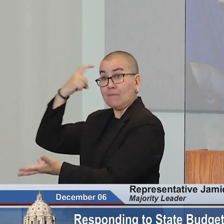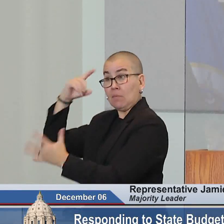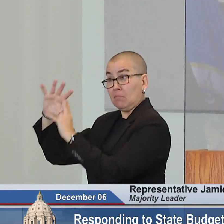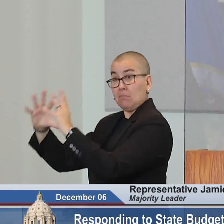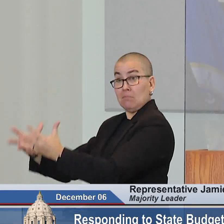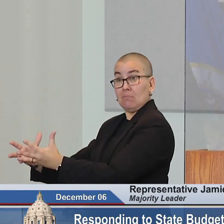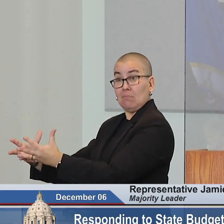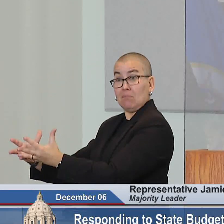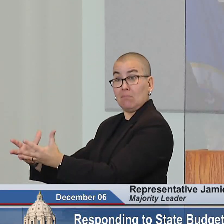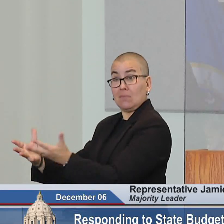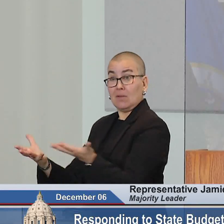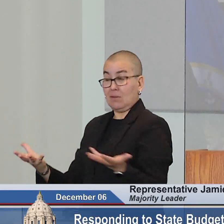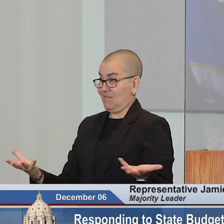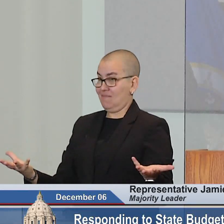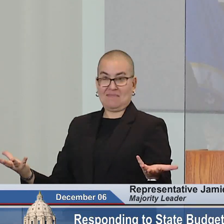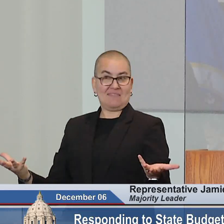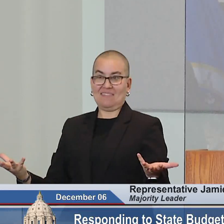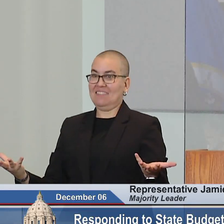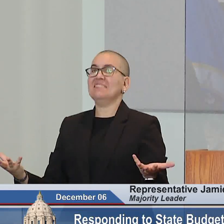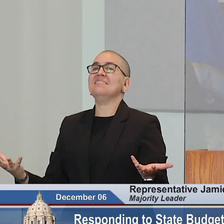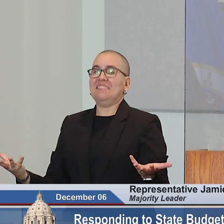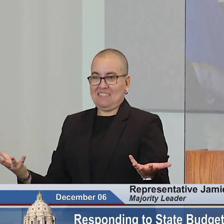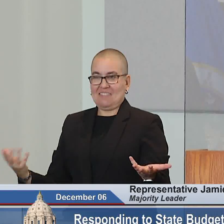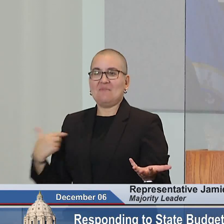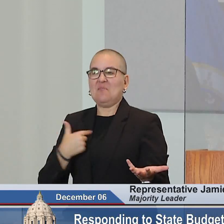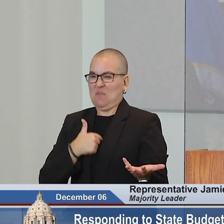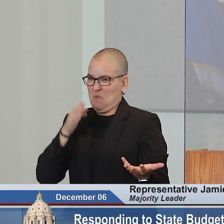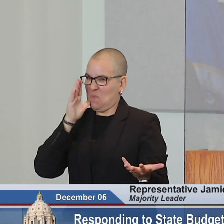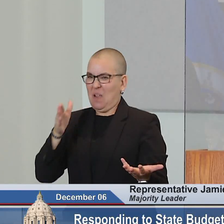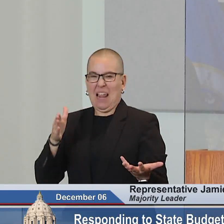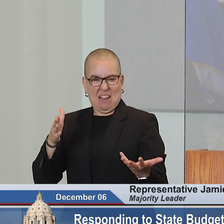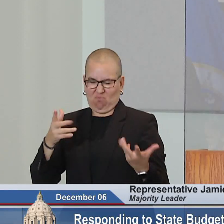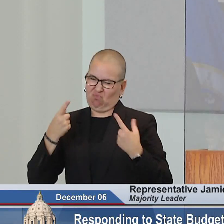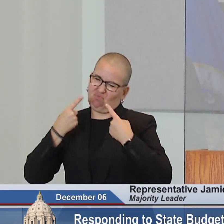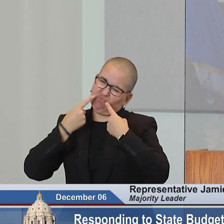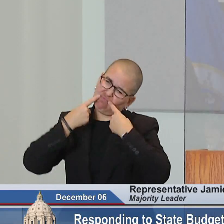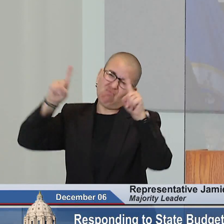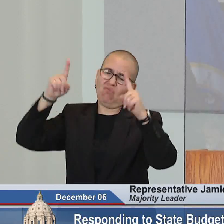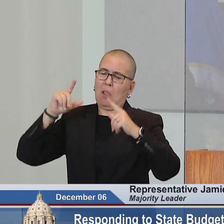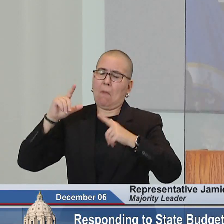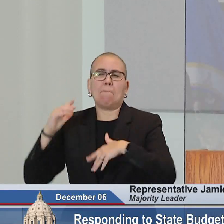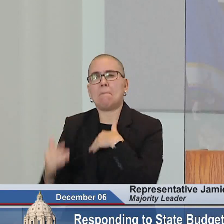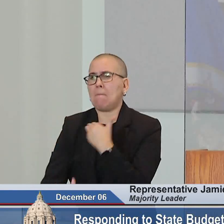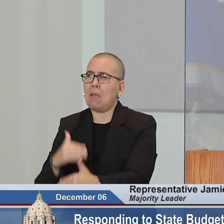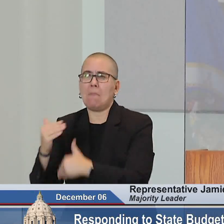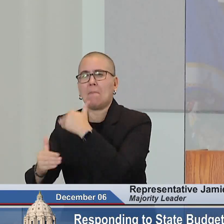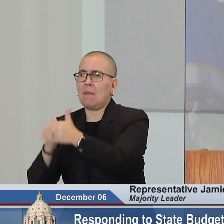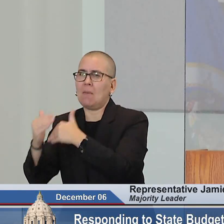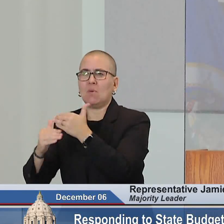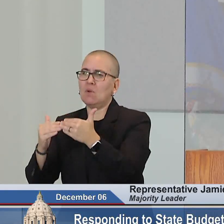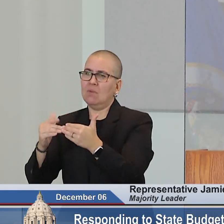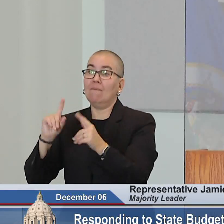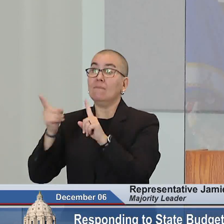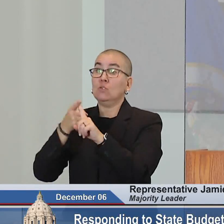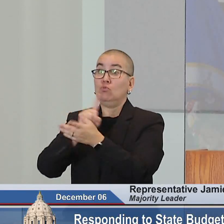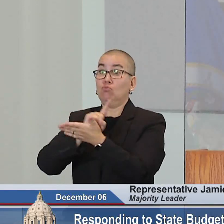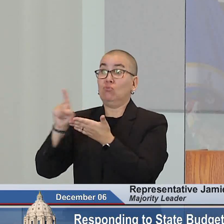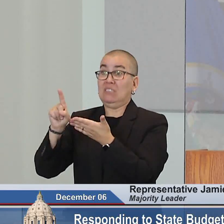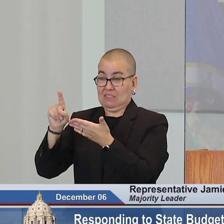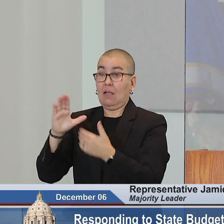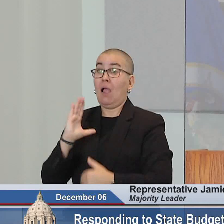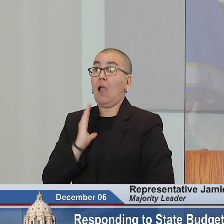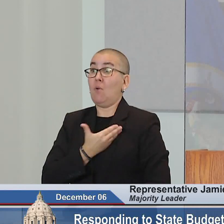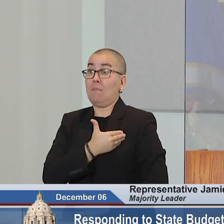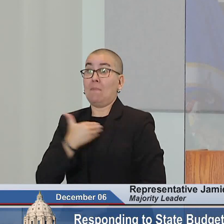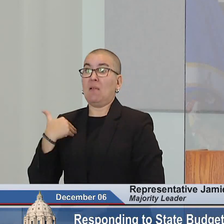trifecta to deliver, so we plan to hit the ground running in the first week of session. Our members are ready to get started introducing bills. Committee chairs